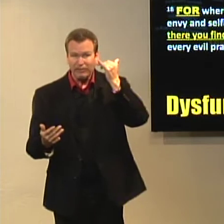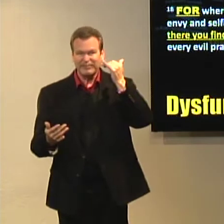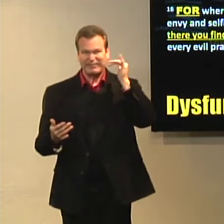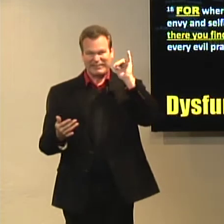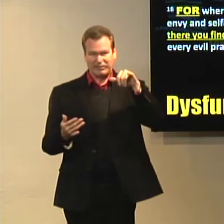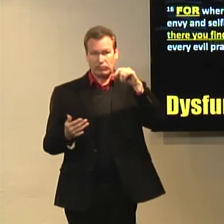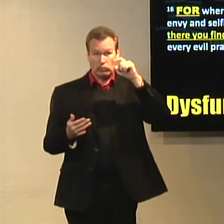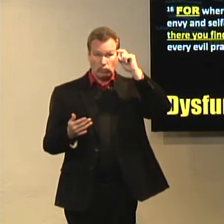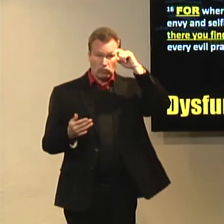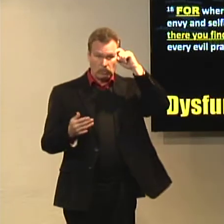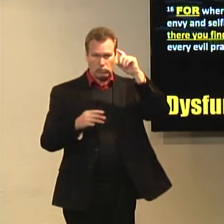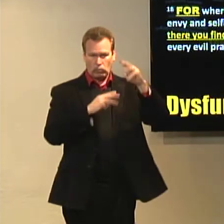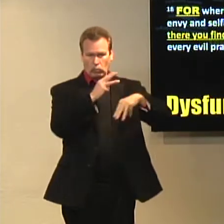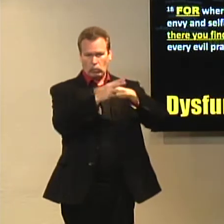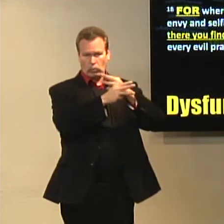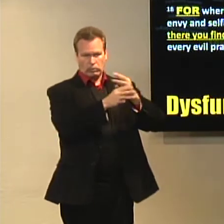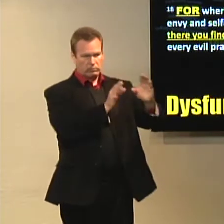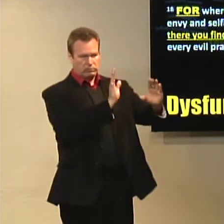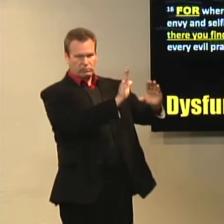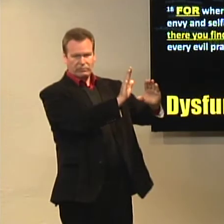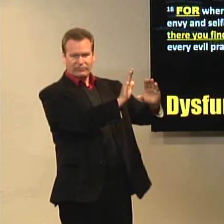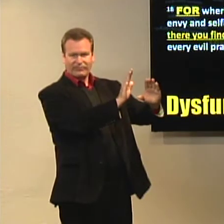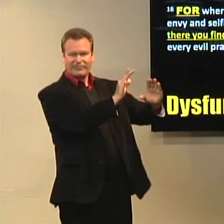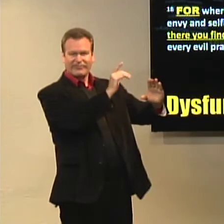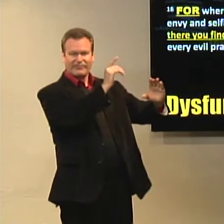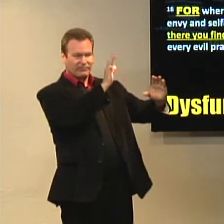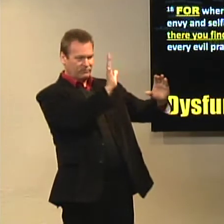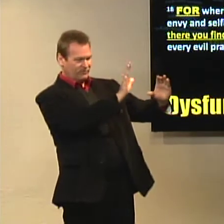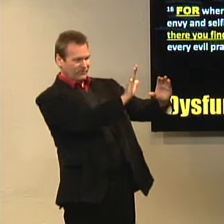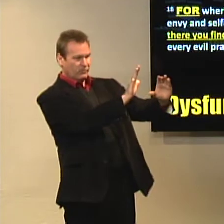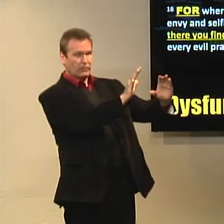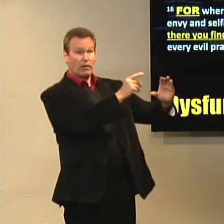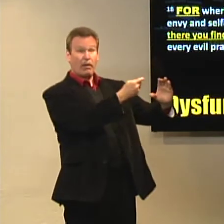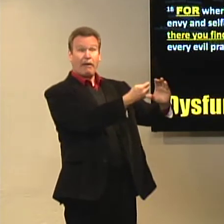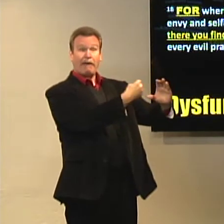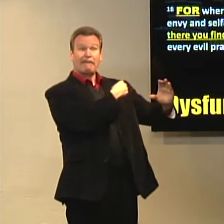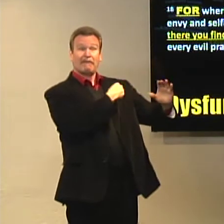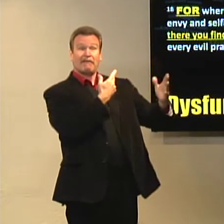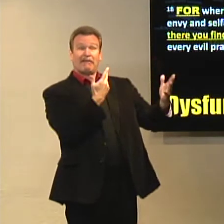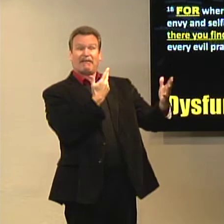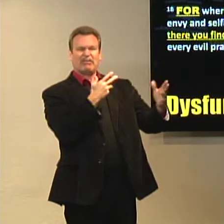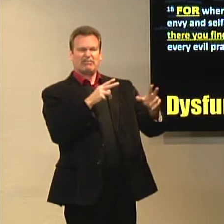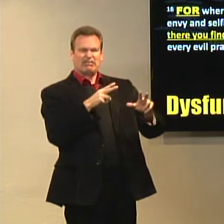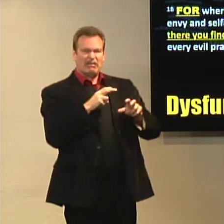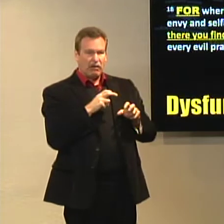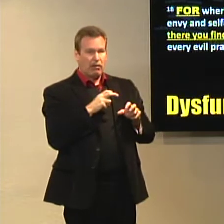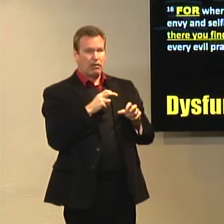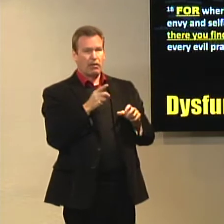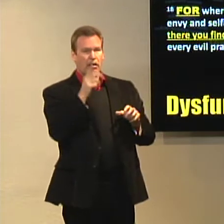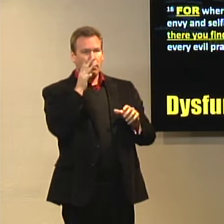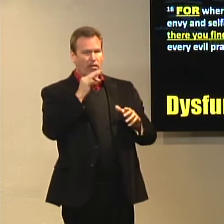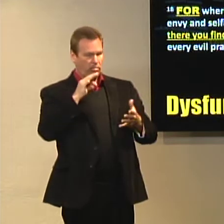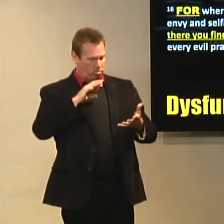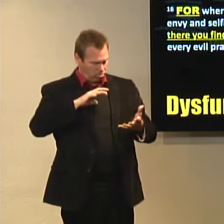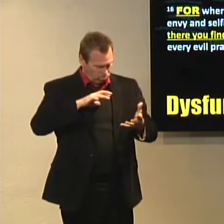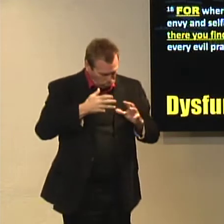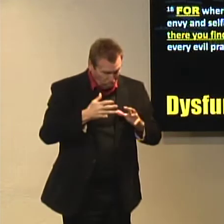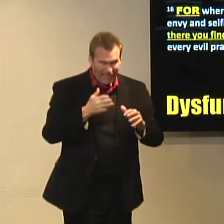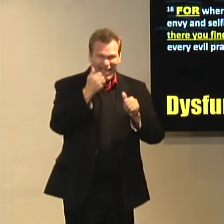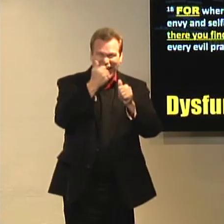And the reason for that is because people are taking to and accepting the wisdom of the world, this